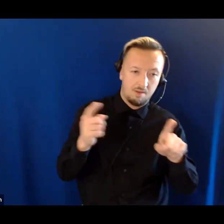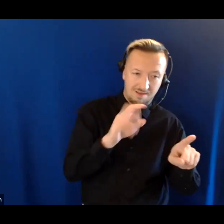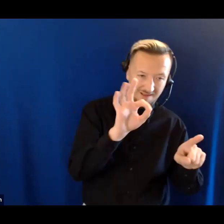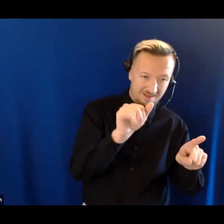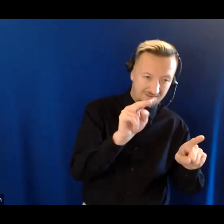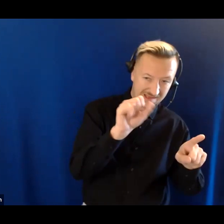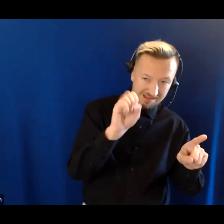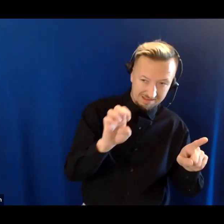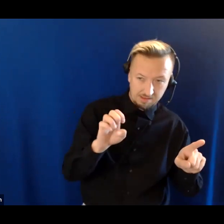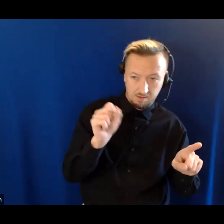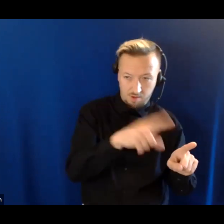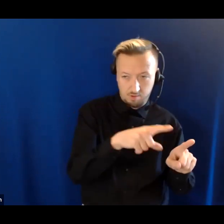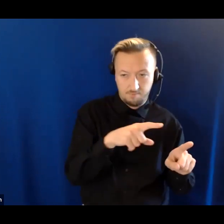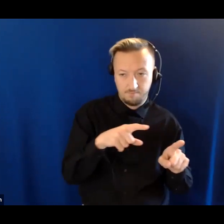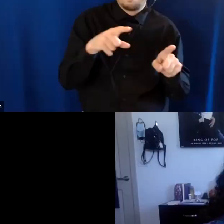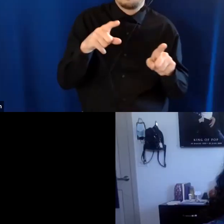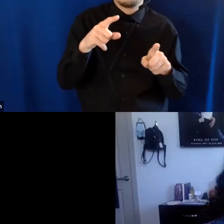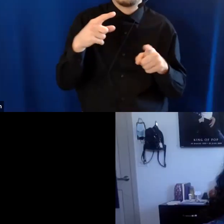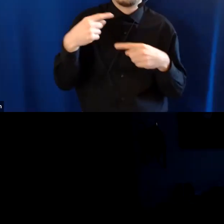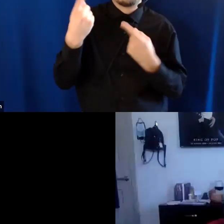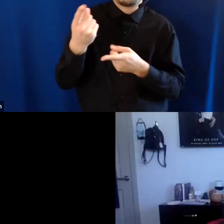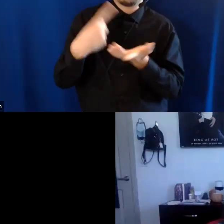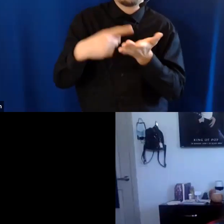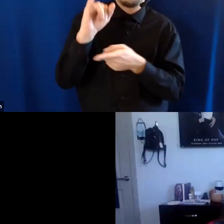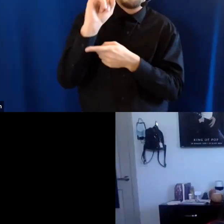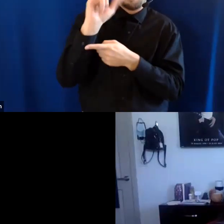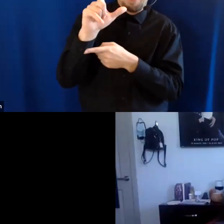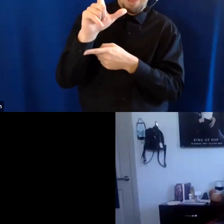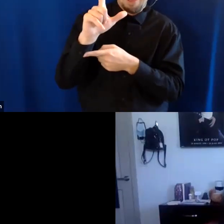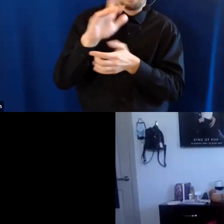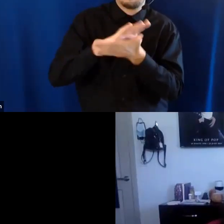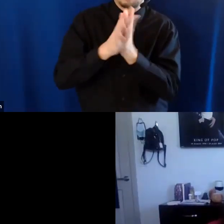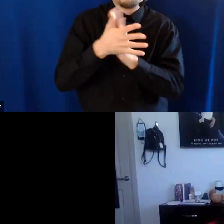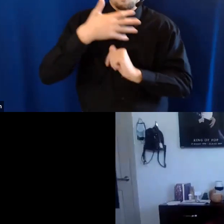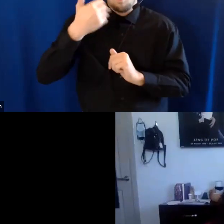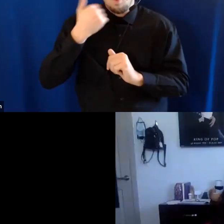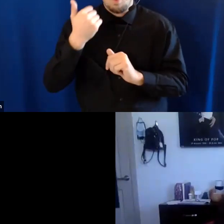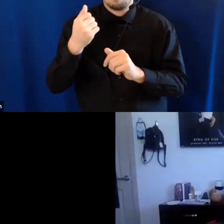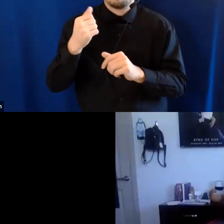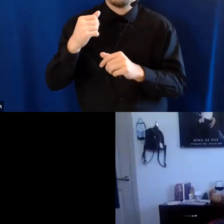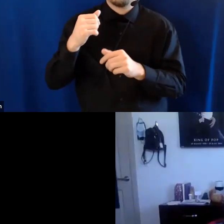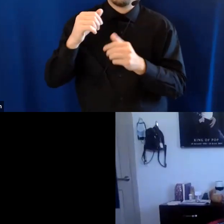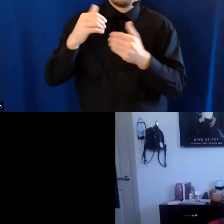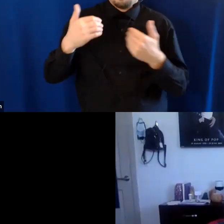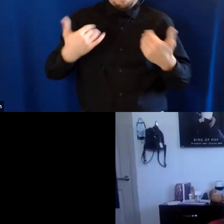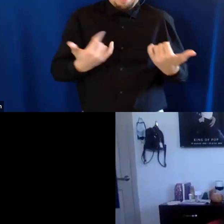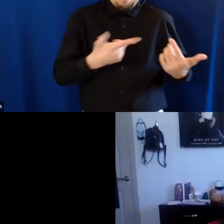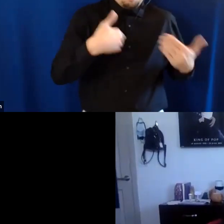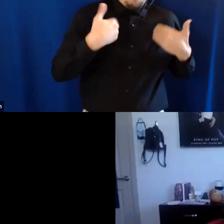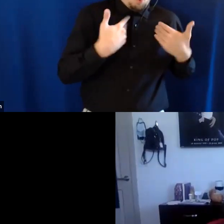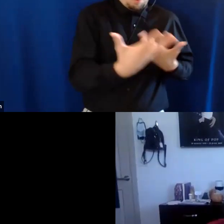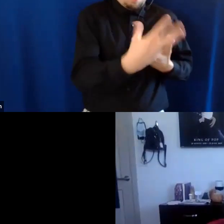next question. We often talk about how IL leadership is aging and breaking down the silos as youth move through the system and carve